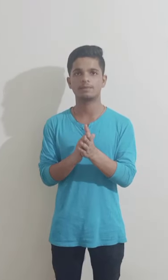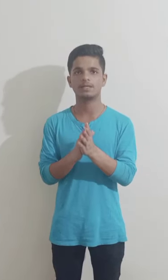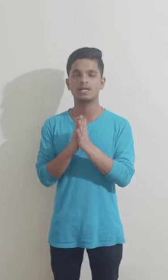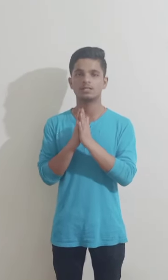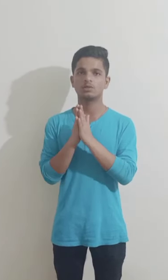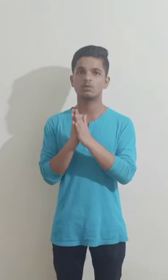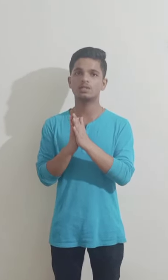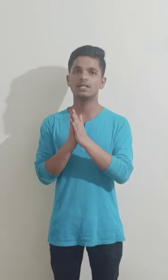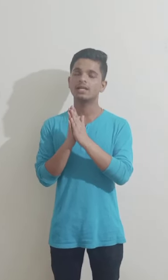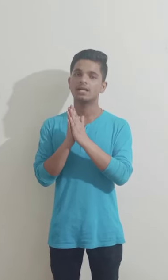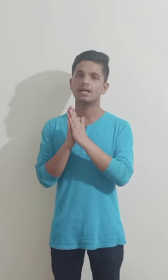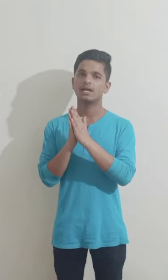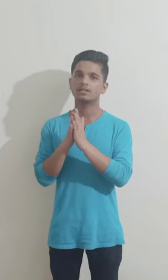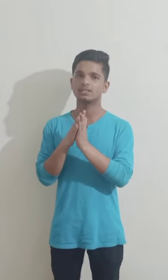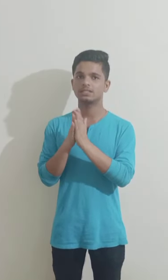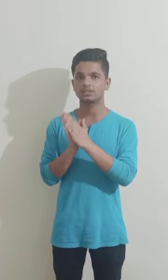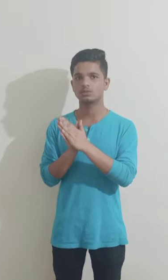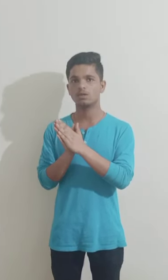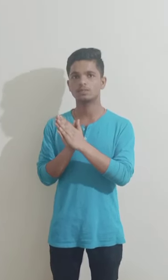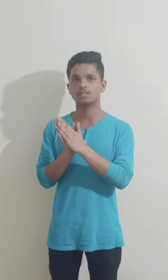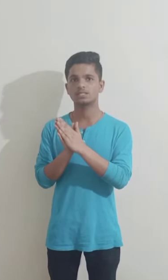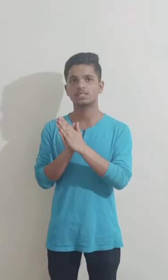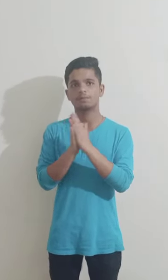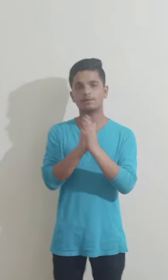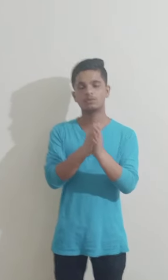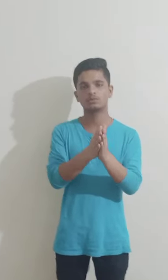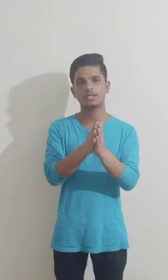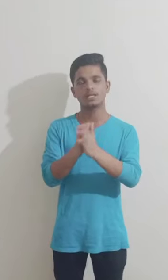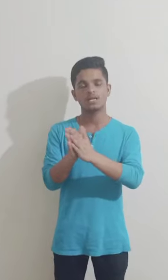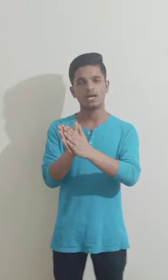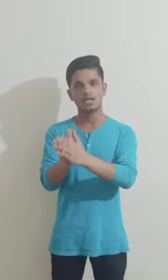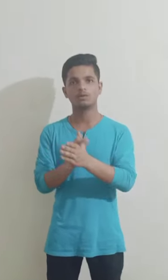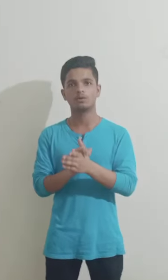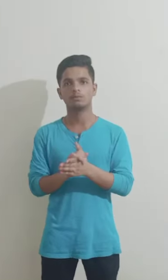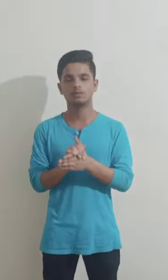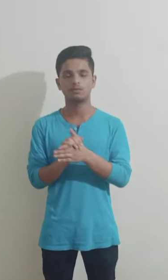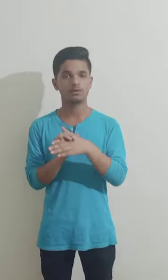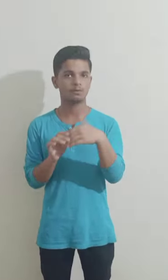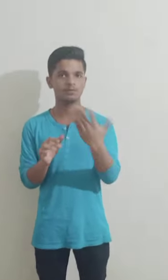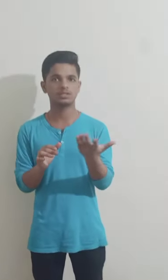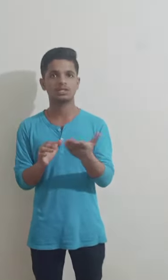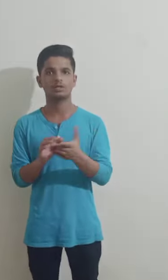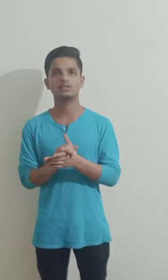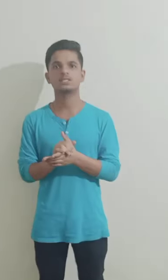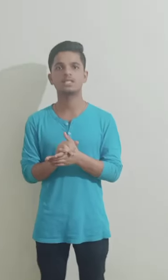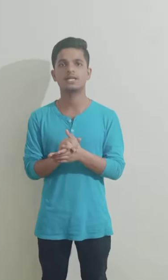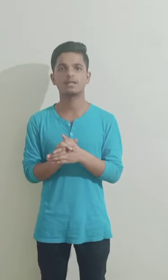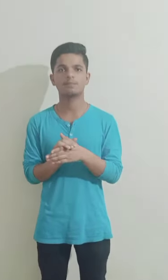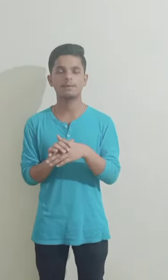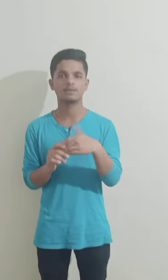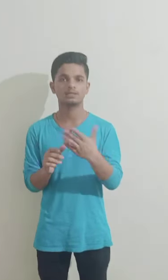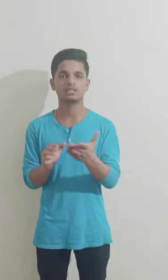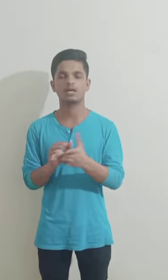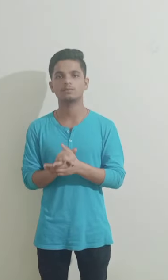the only the only s2 object is referred to that hello which which is created by first object.